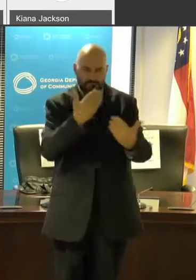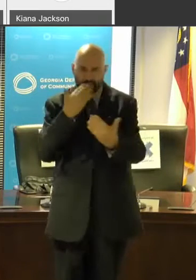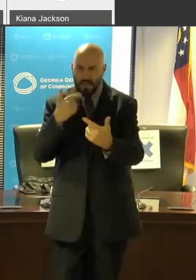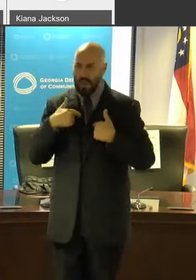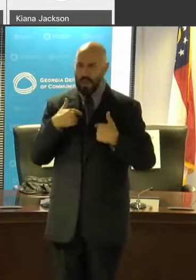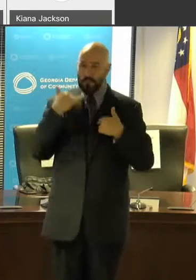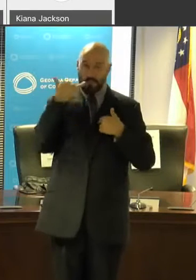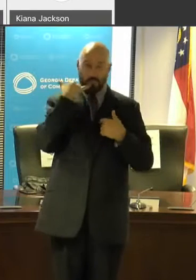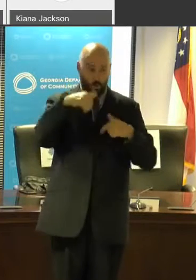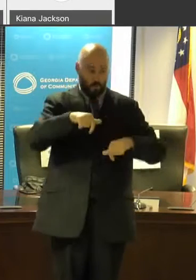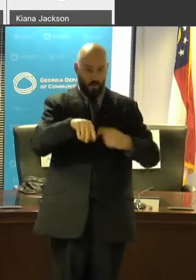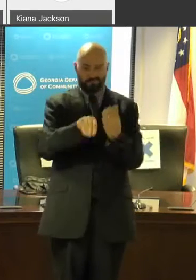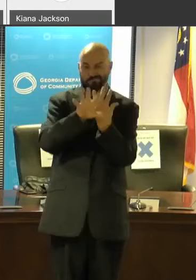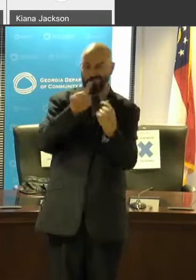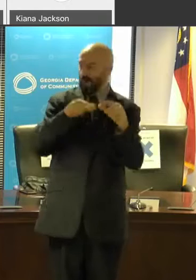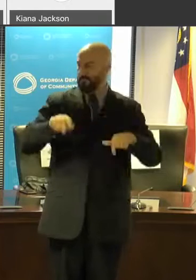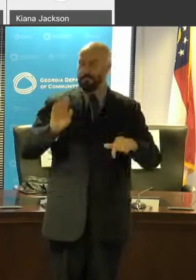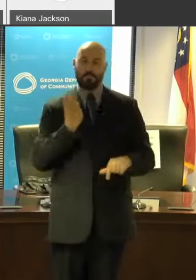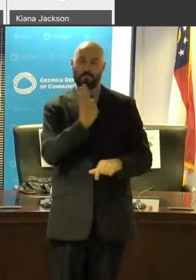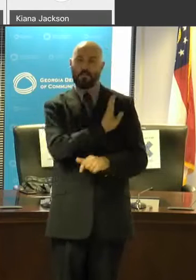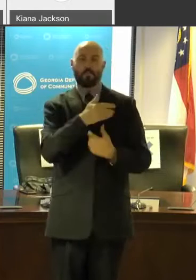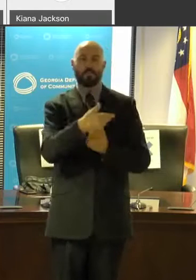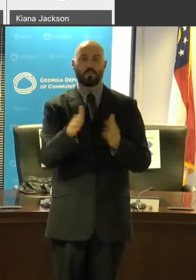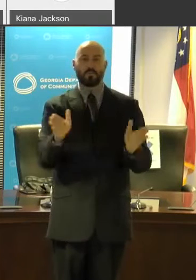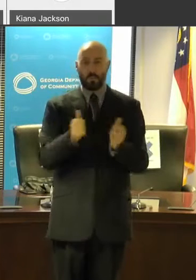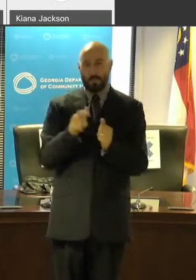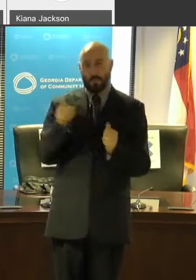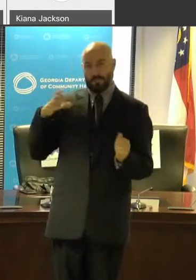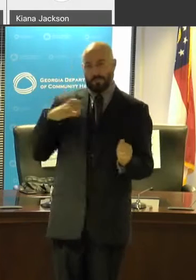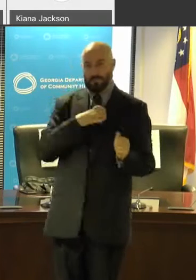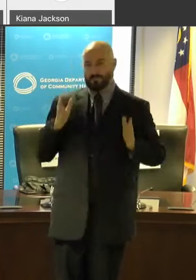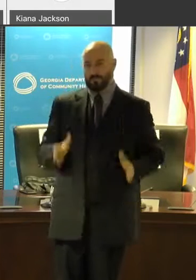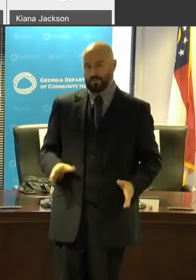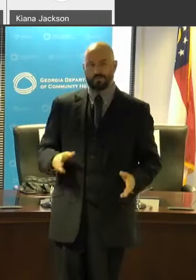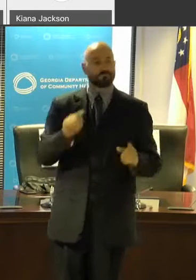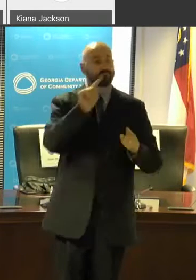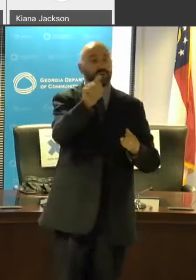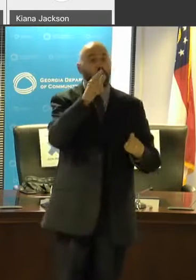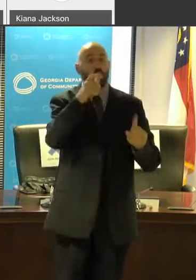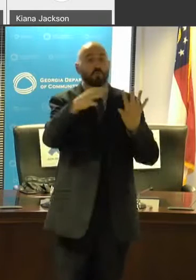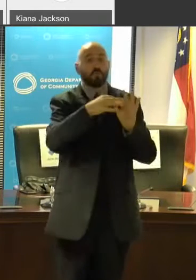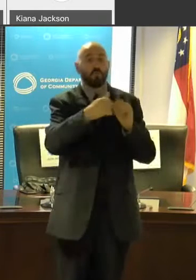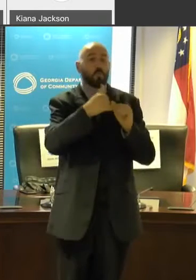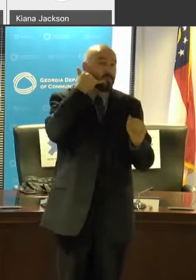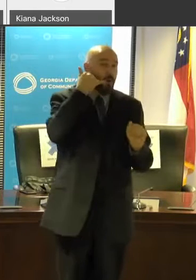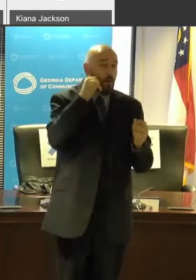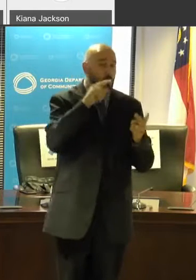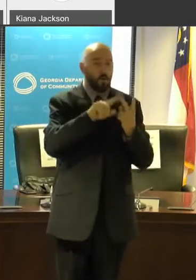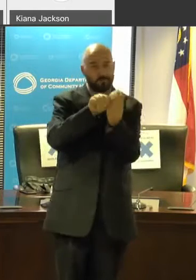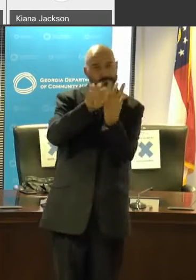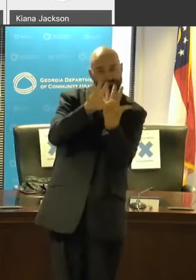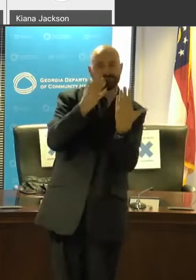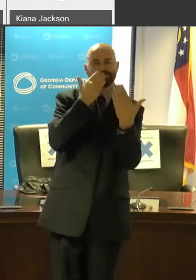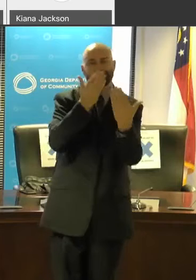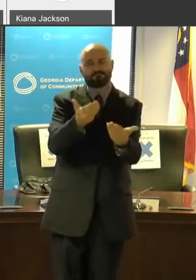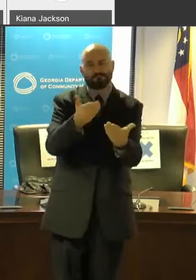with the commissioner. So appreciate everybody being on the WebEx or the phone. I understand Russ